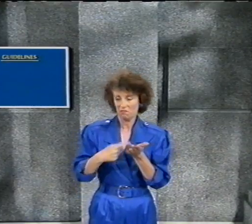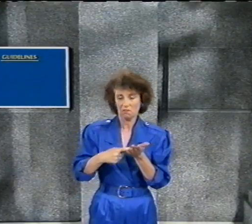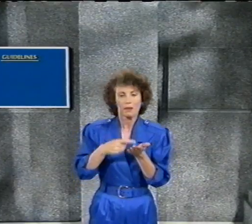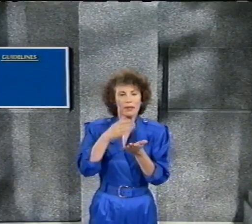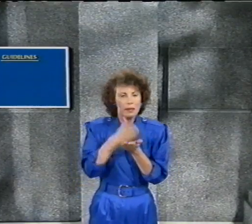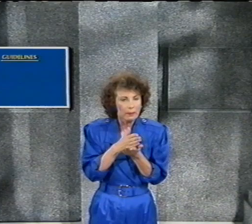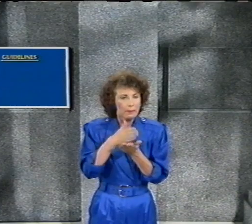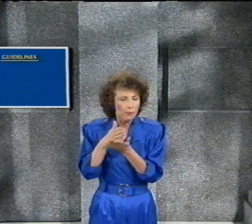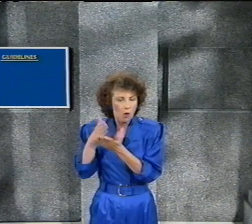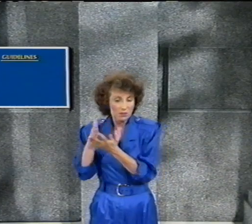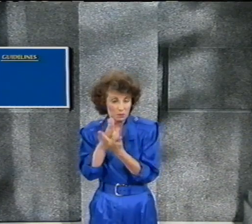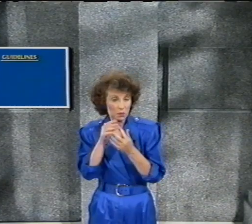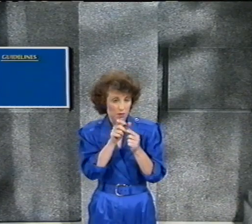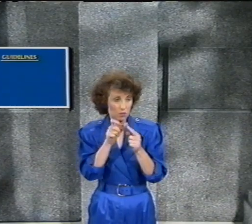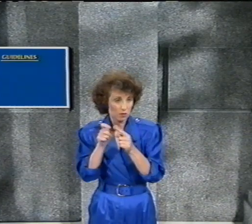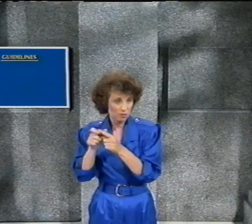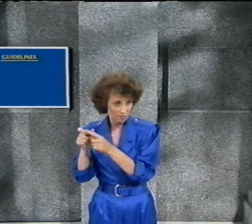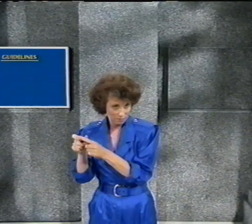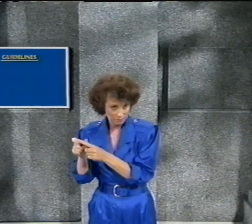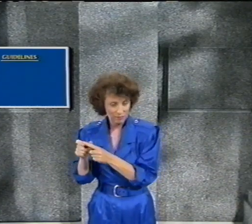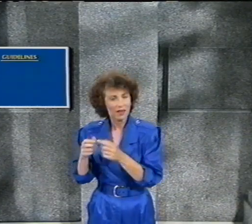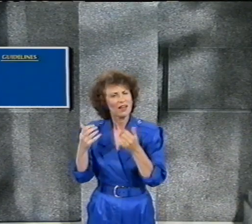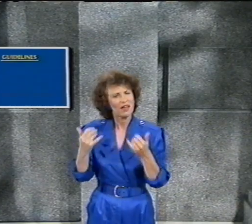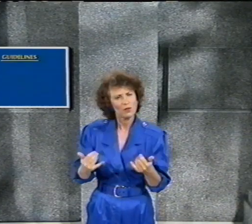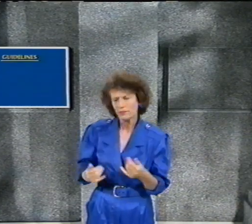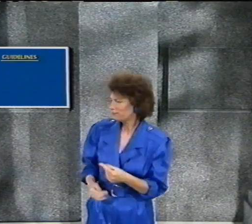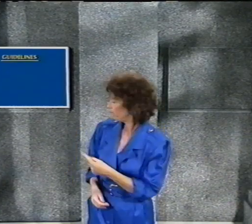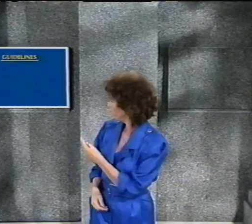We've already discussed the pauses that occur between words.